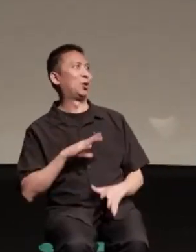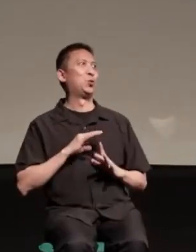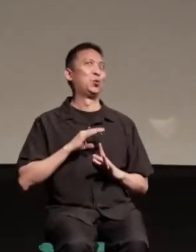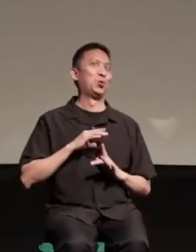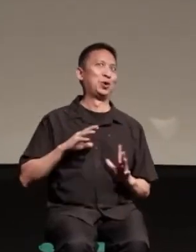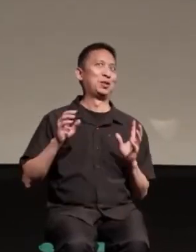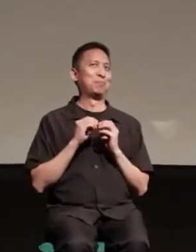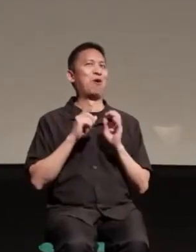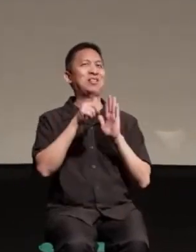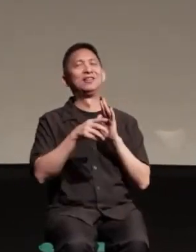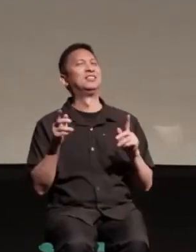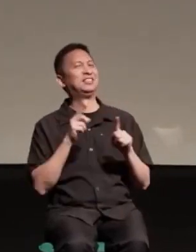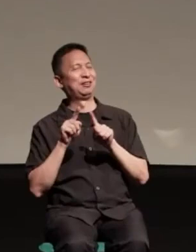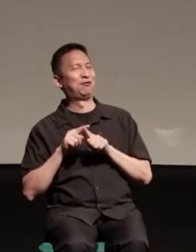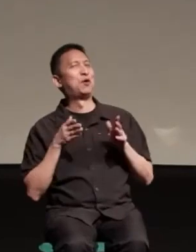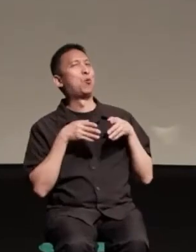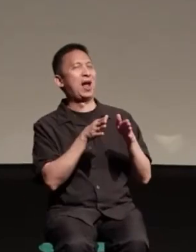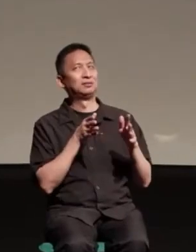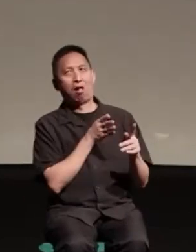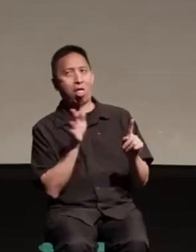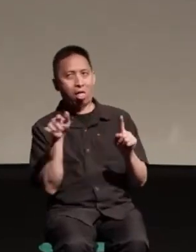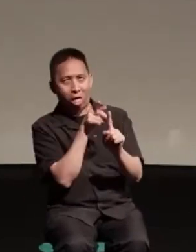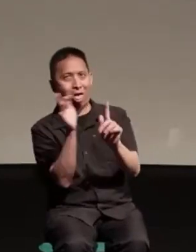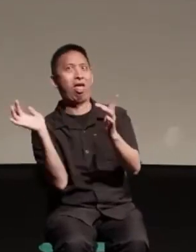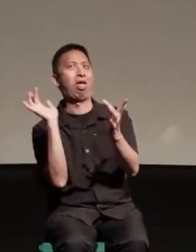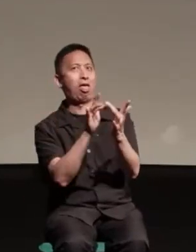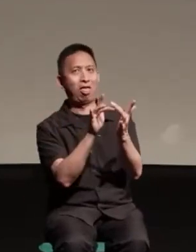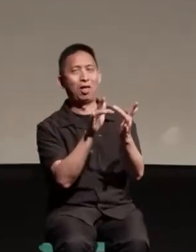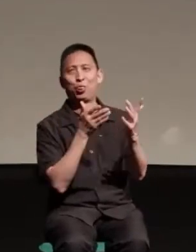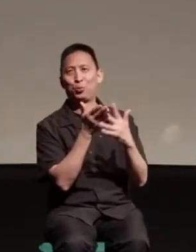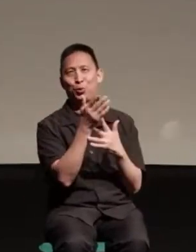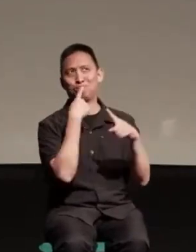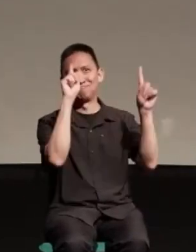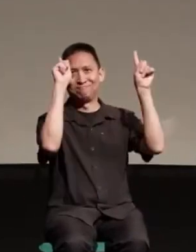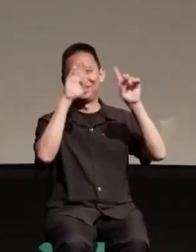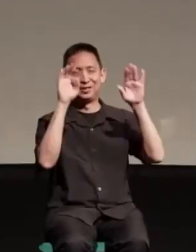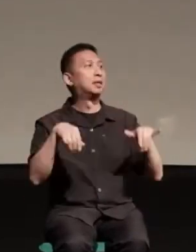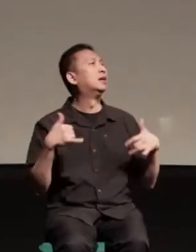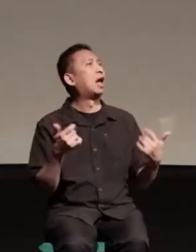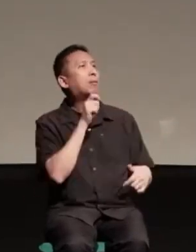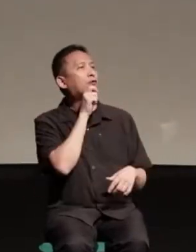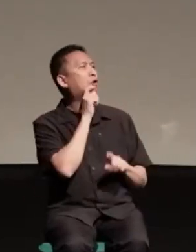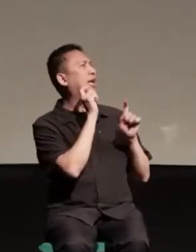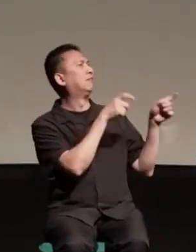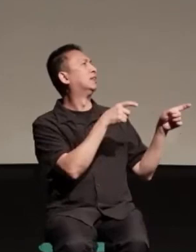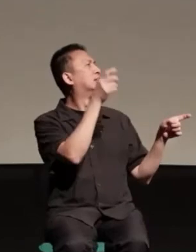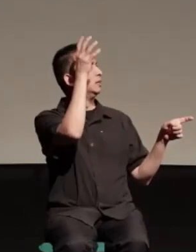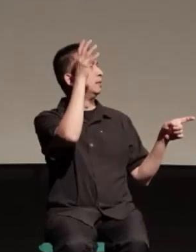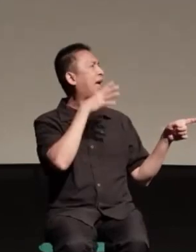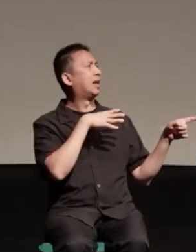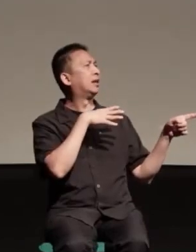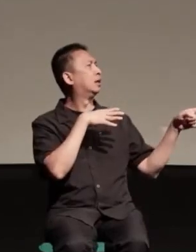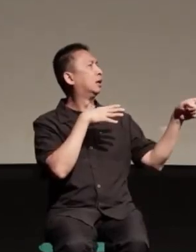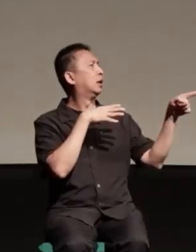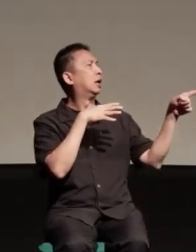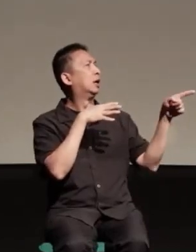There's ways to navigate the system, as we always know. Can we get the microphone? There was a man